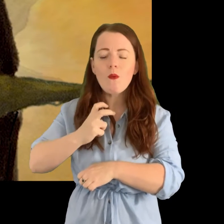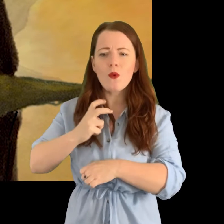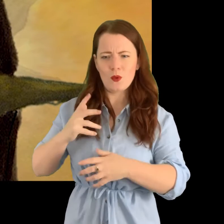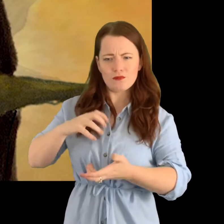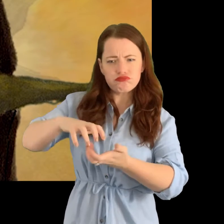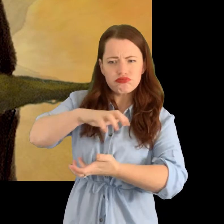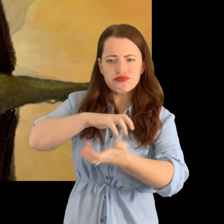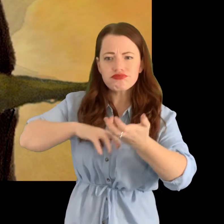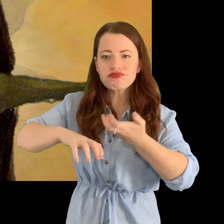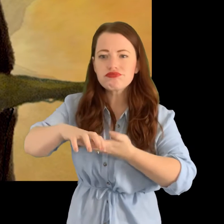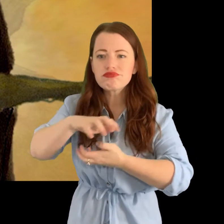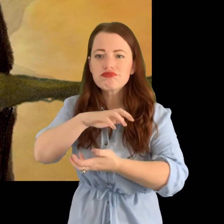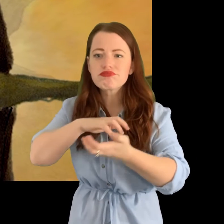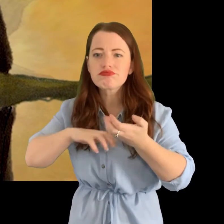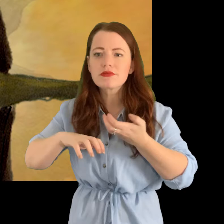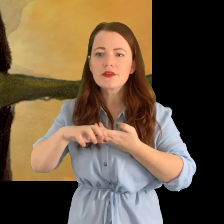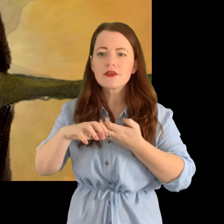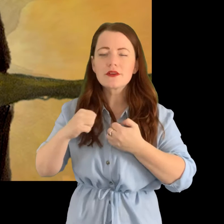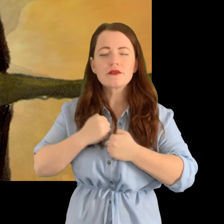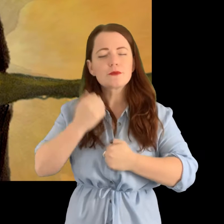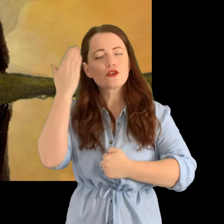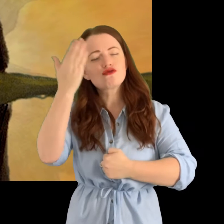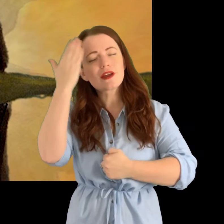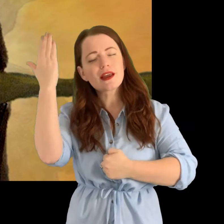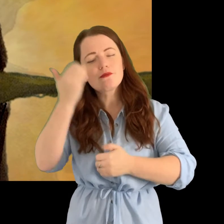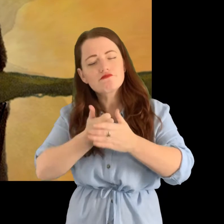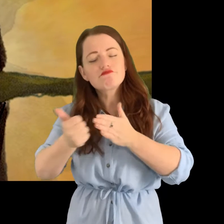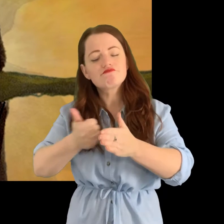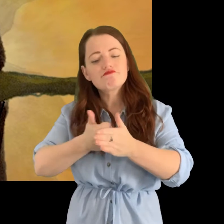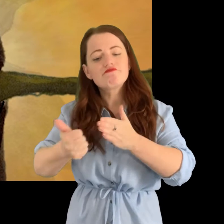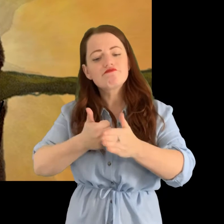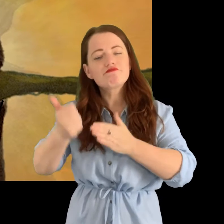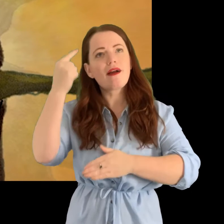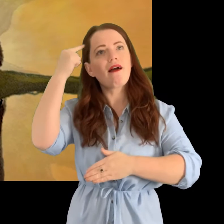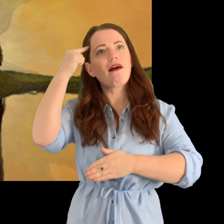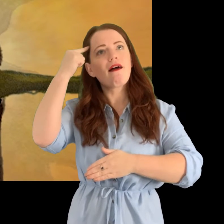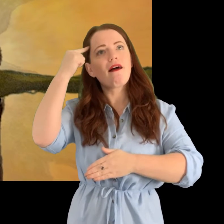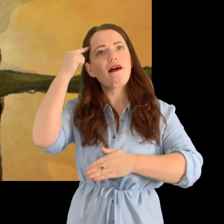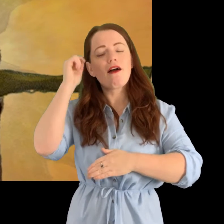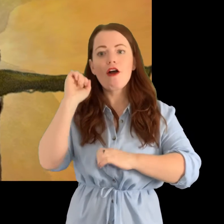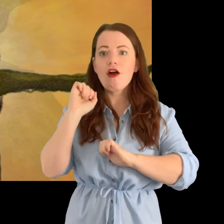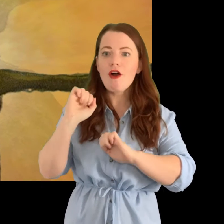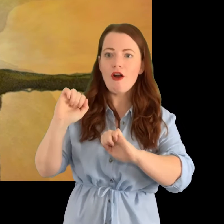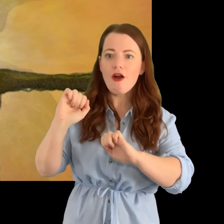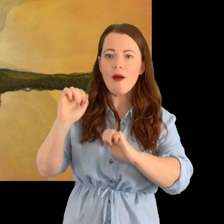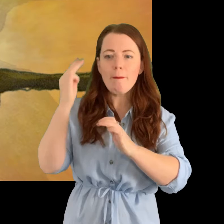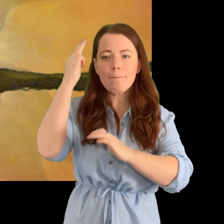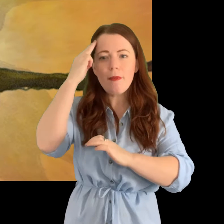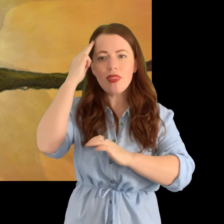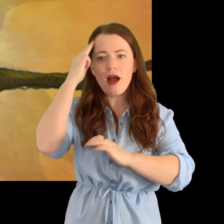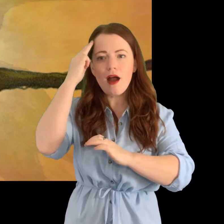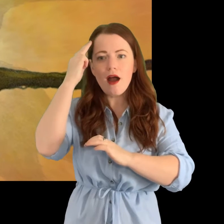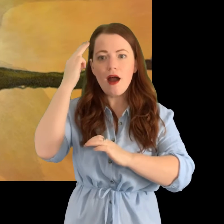ancient. It was really so confusing. And from the dreams that came so often, her second mother